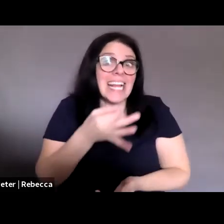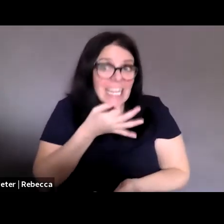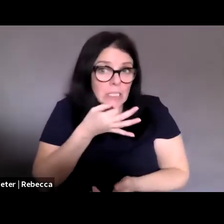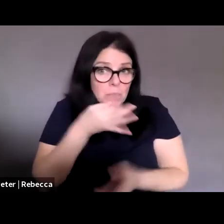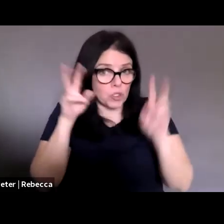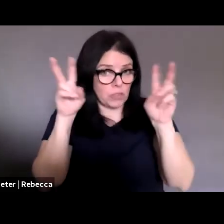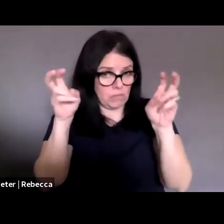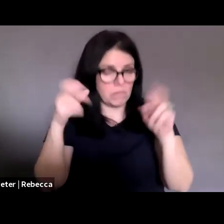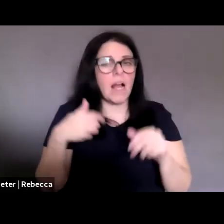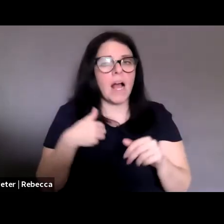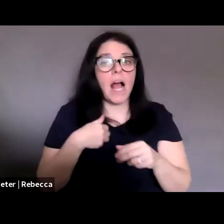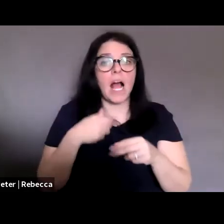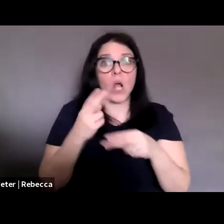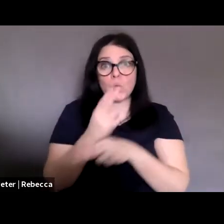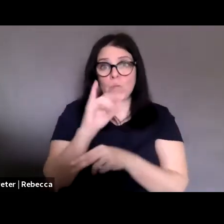using the word